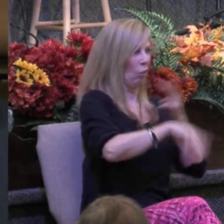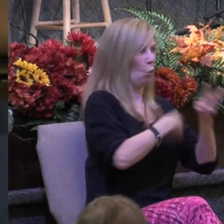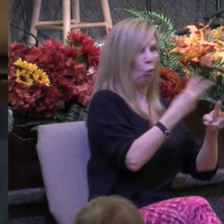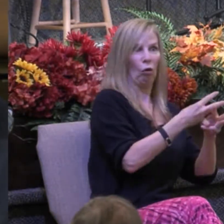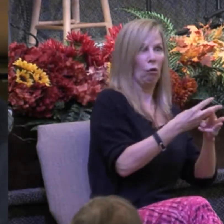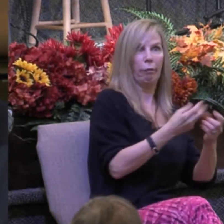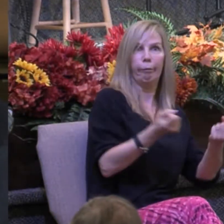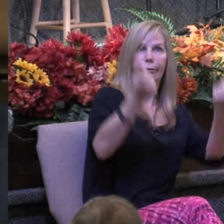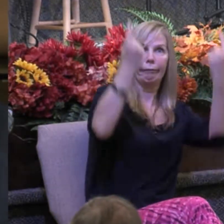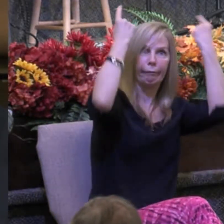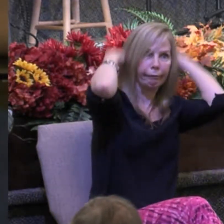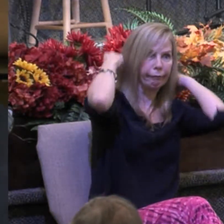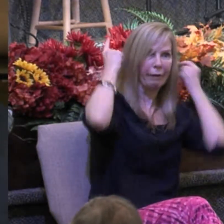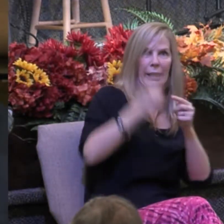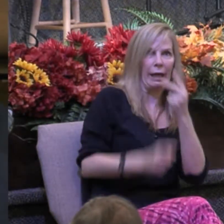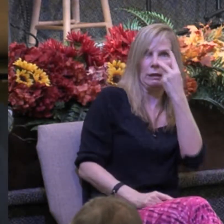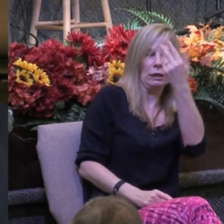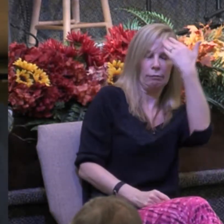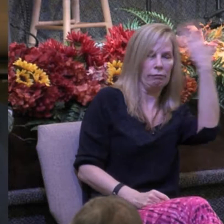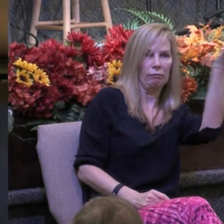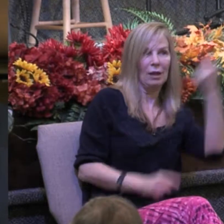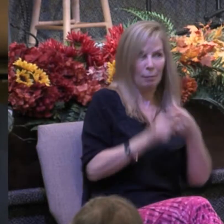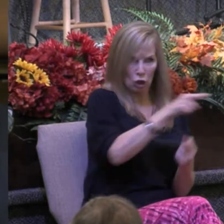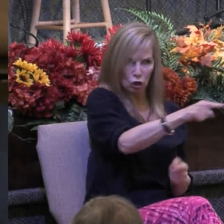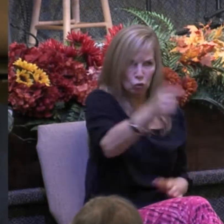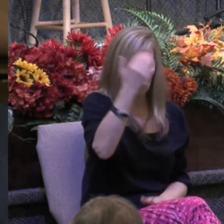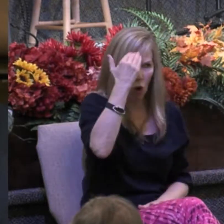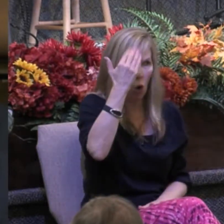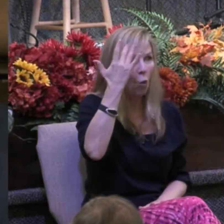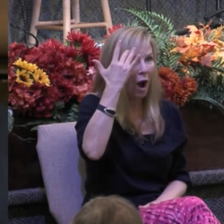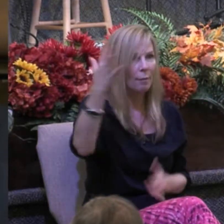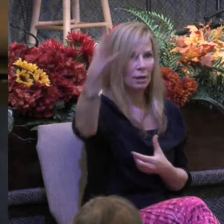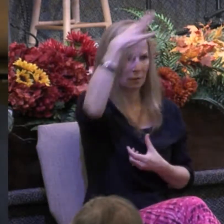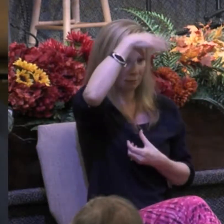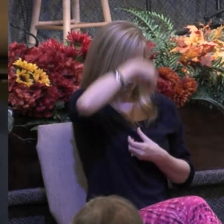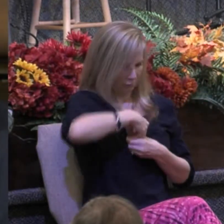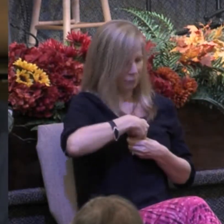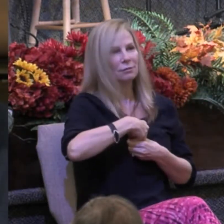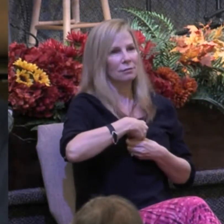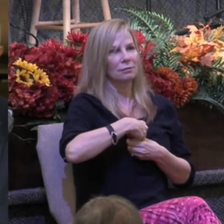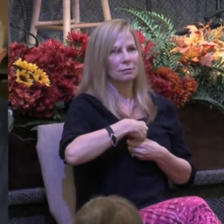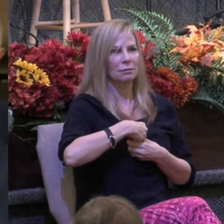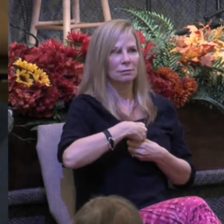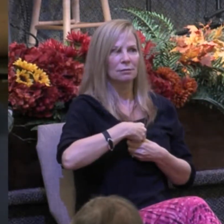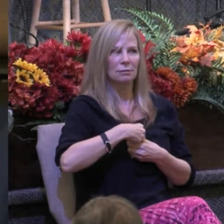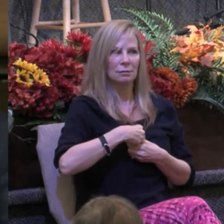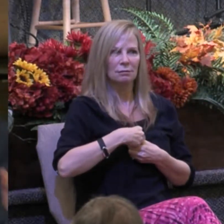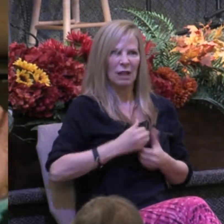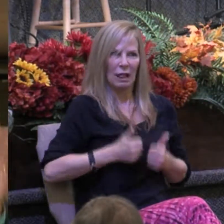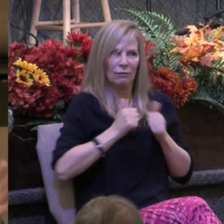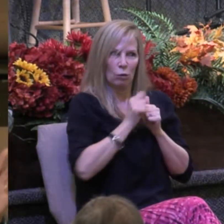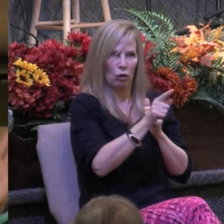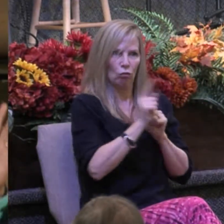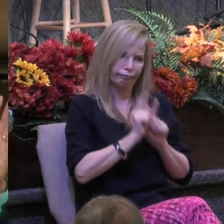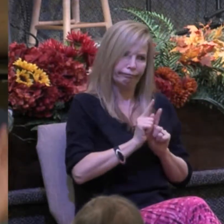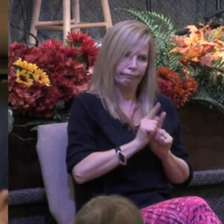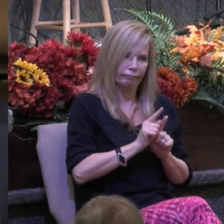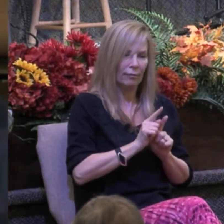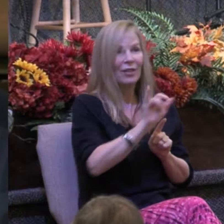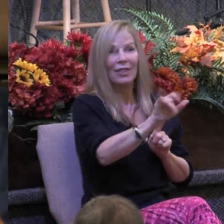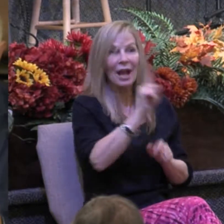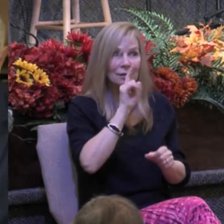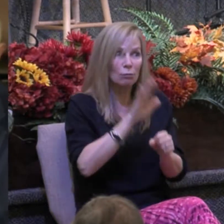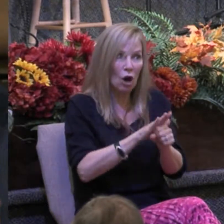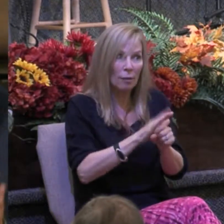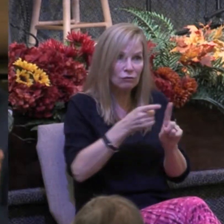know. But you know him because he abides with you and will be in you." Now, this is the promise